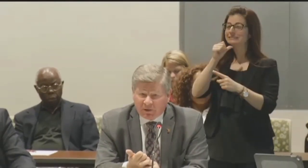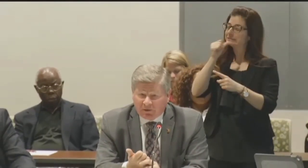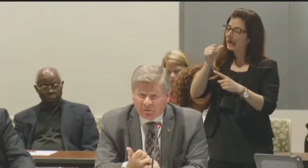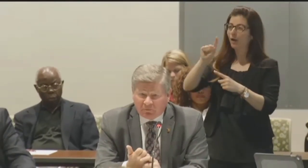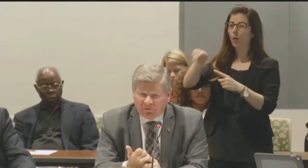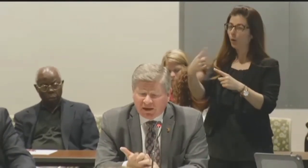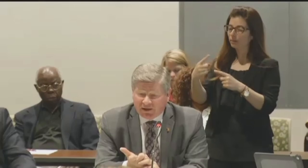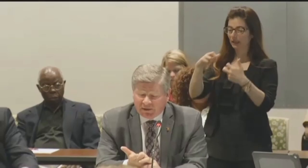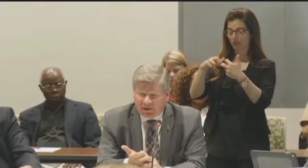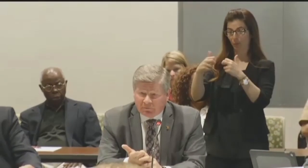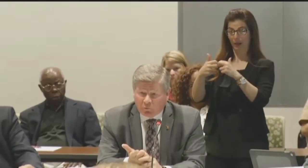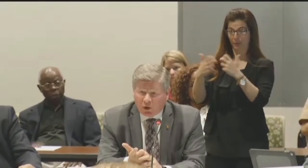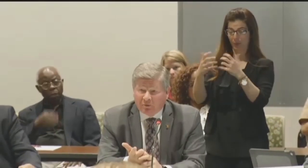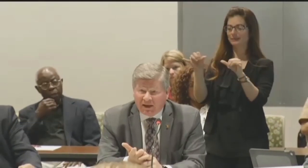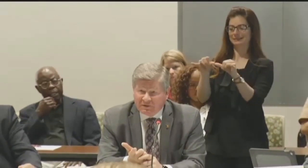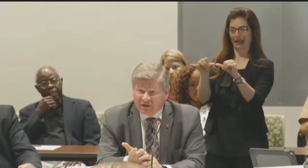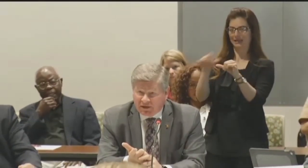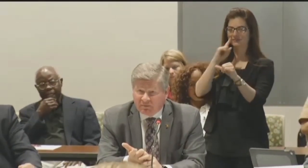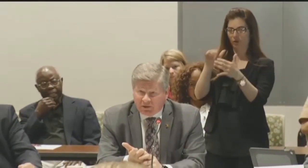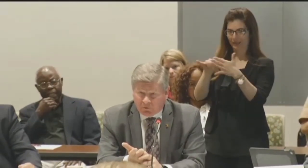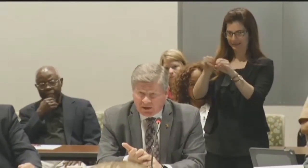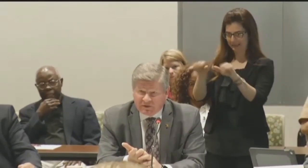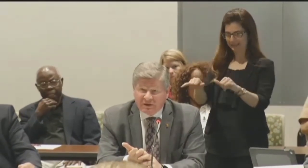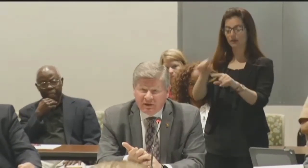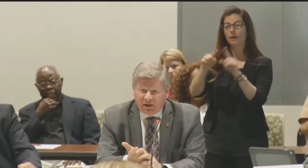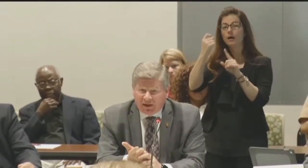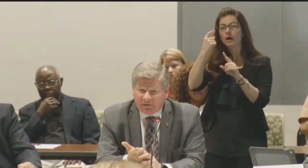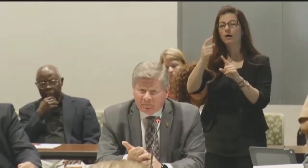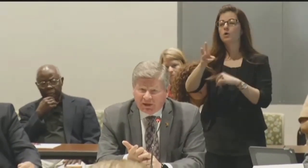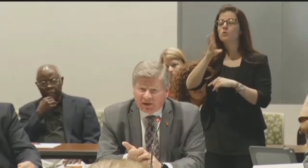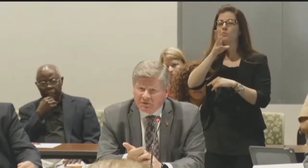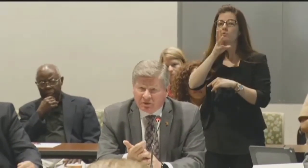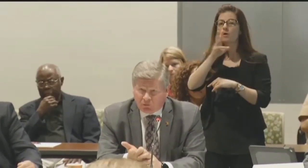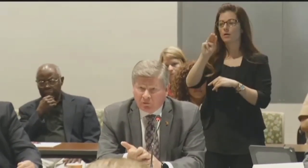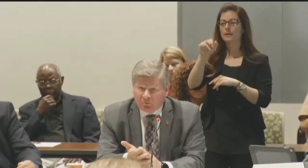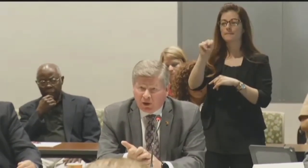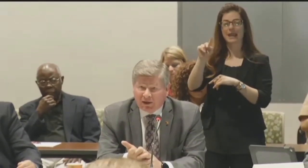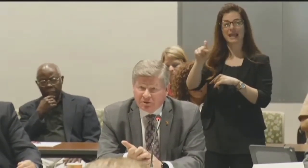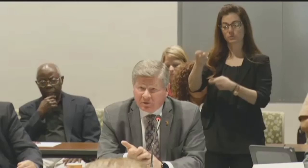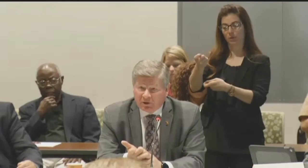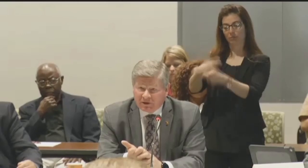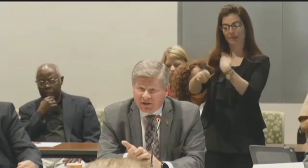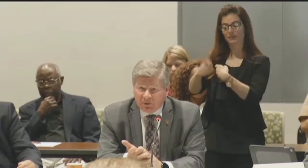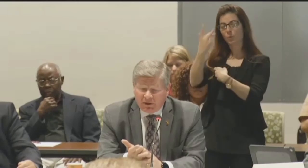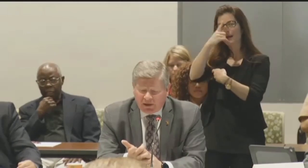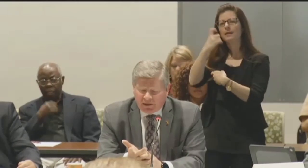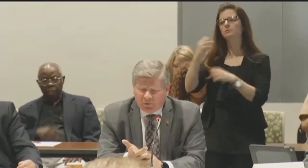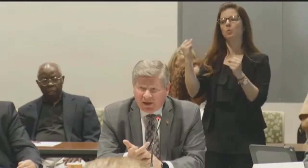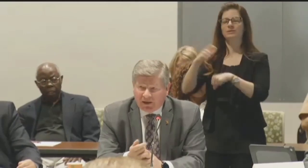talking about, but we've got water mains that need to be replaced because they're prone to breakage in the